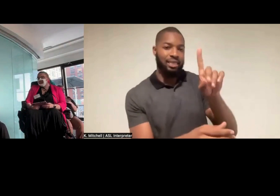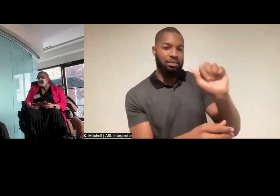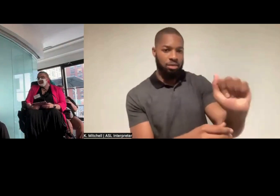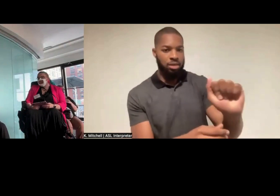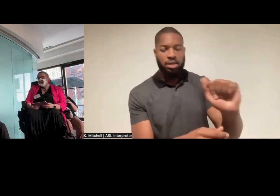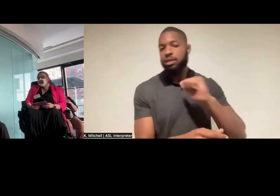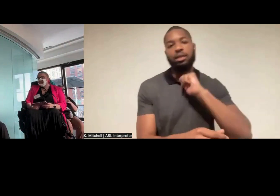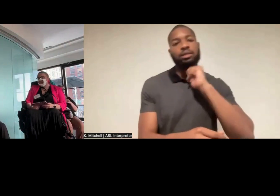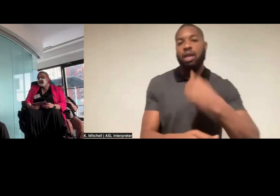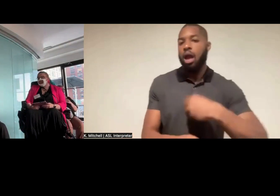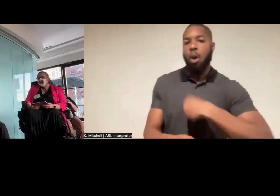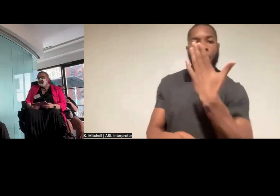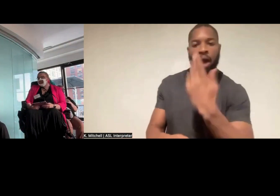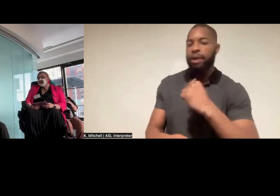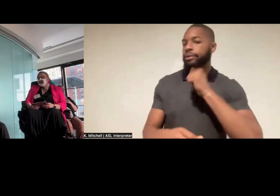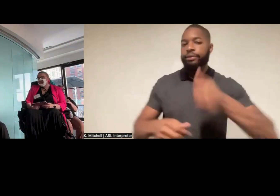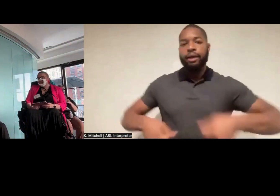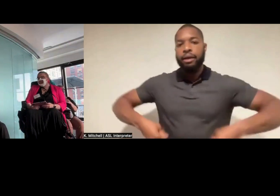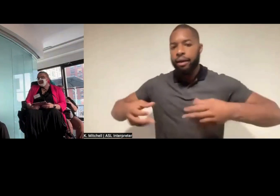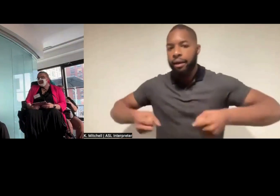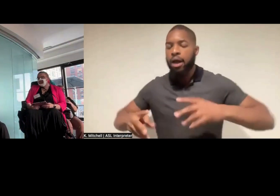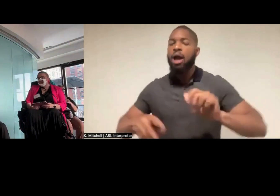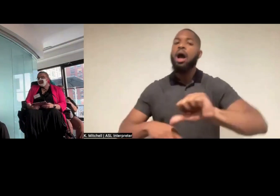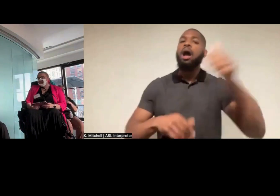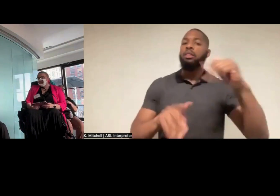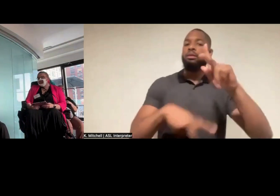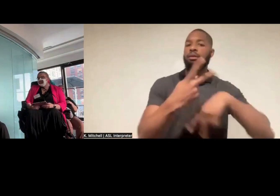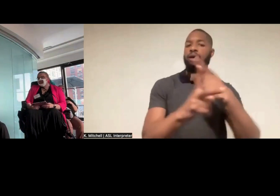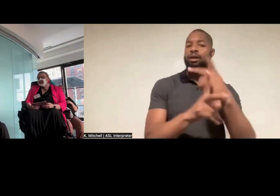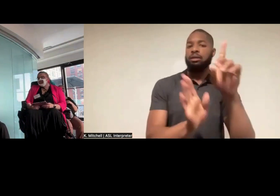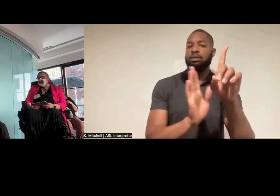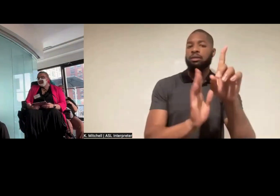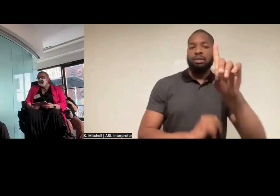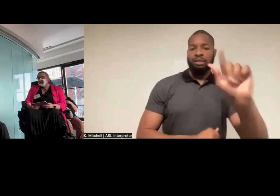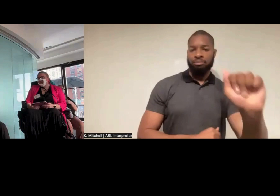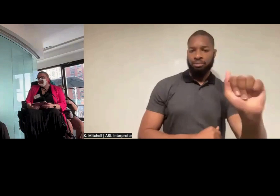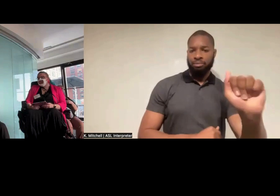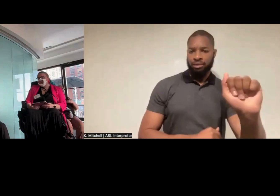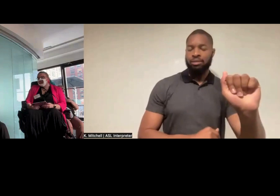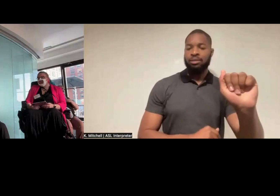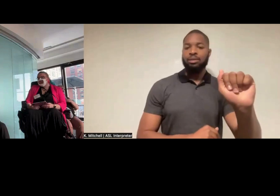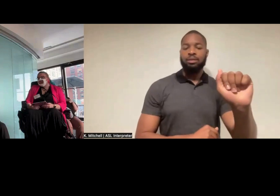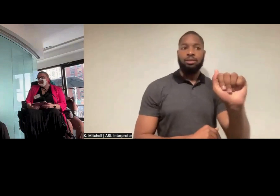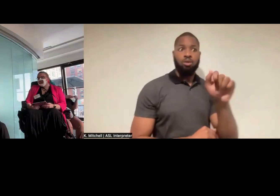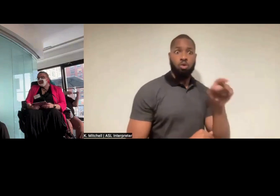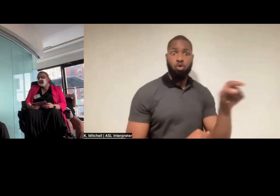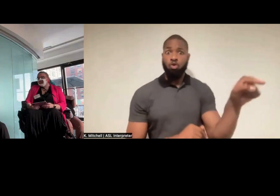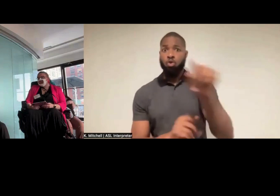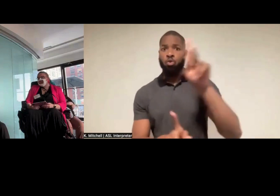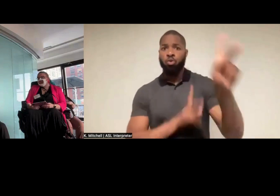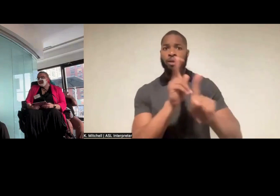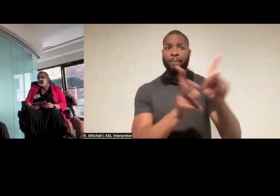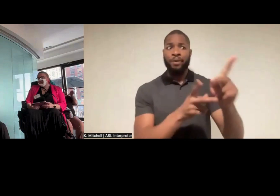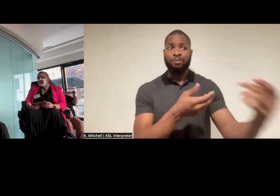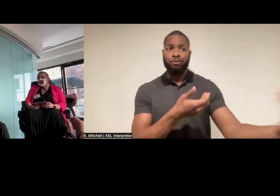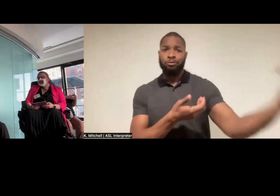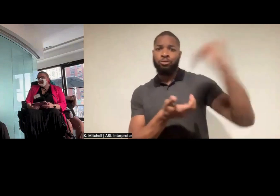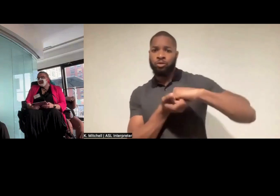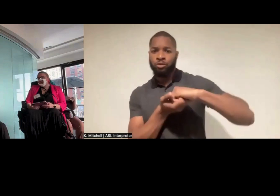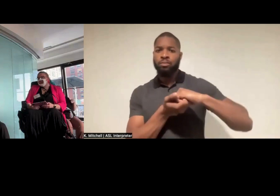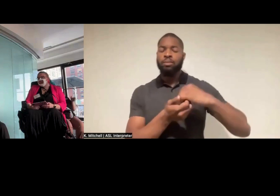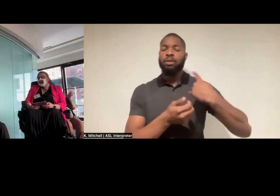the privileged, it brings light the specific